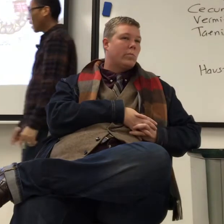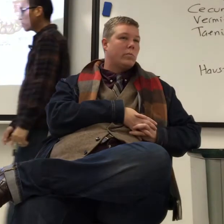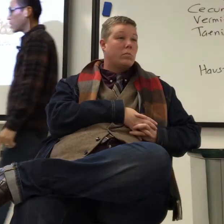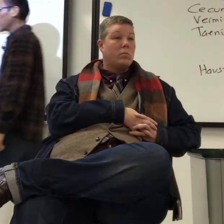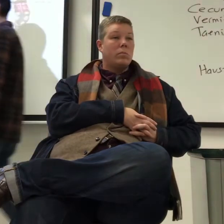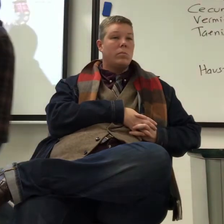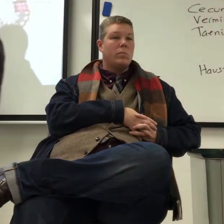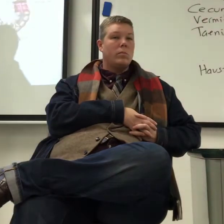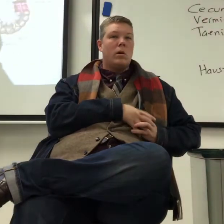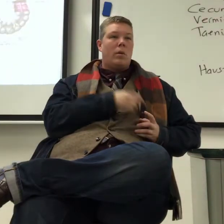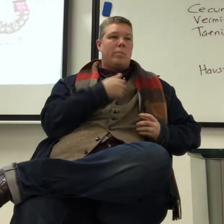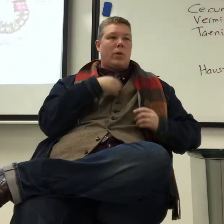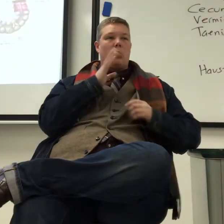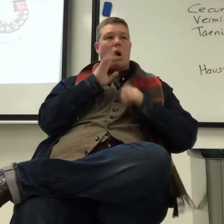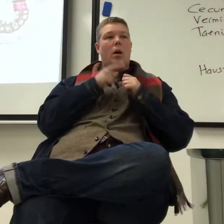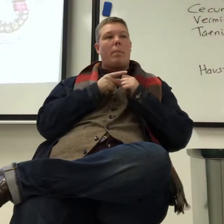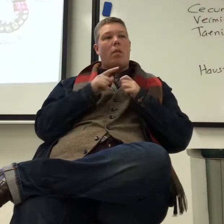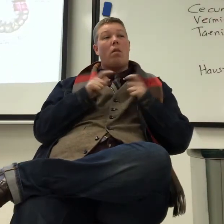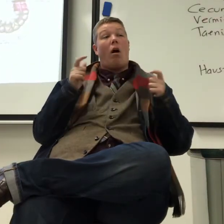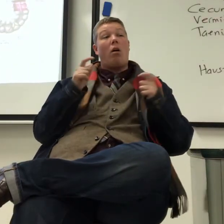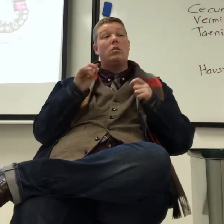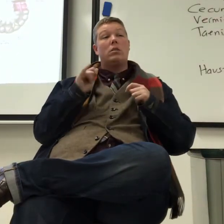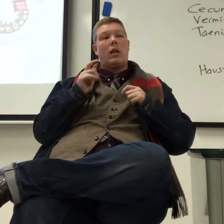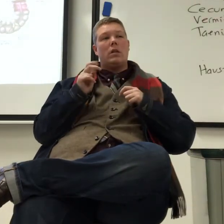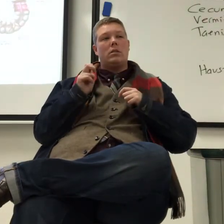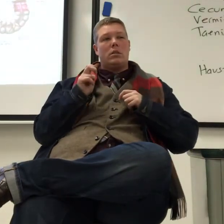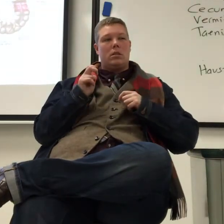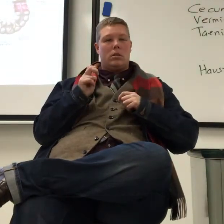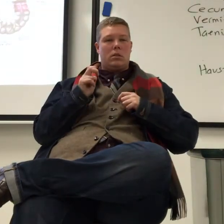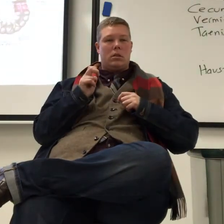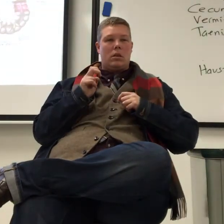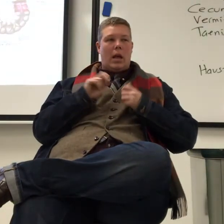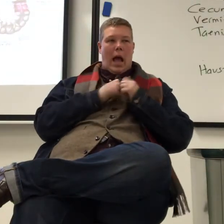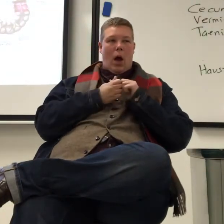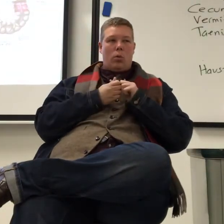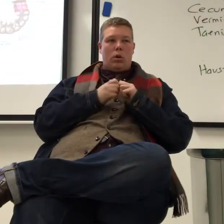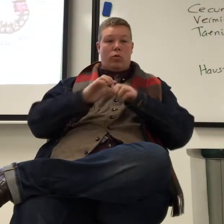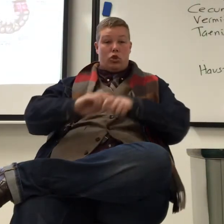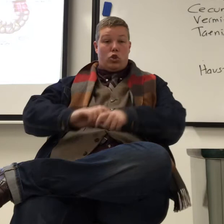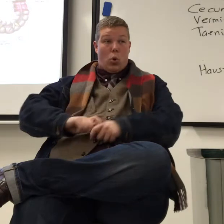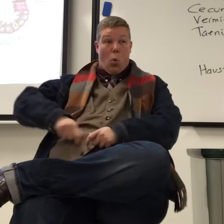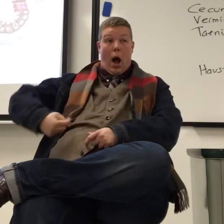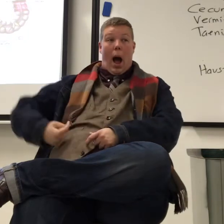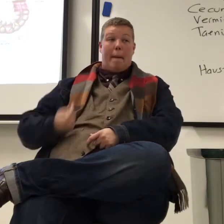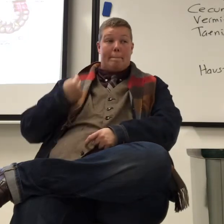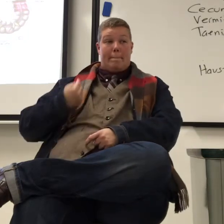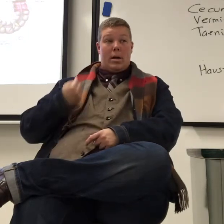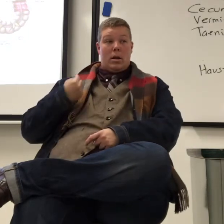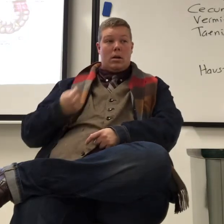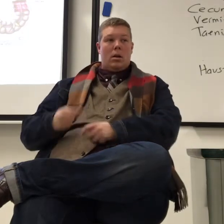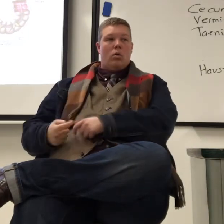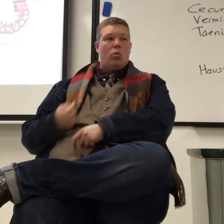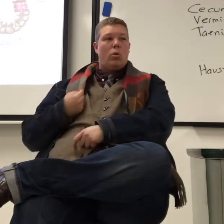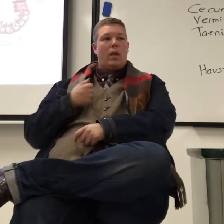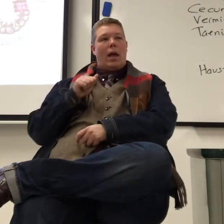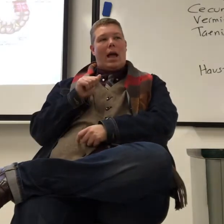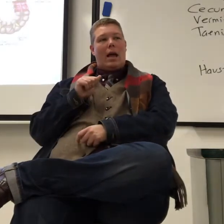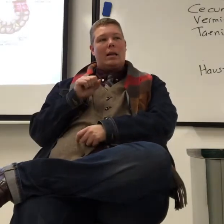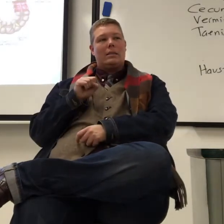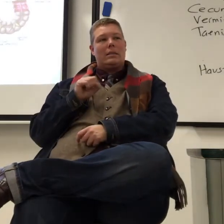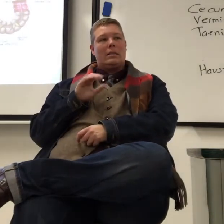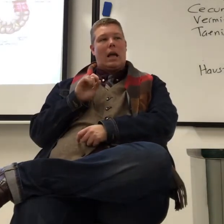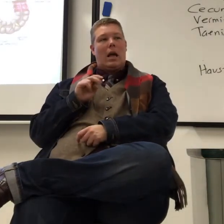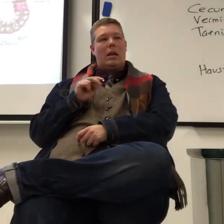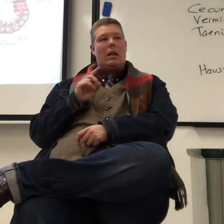So I'll talk about the large intestine in terms of how you pass through it. First, you go up through the ascending colon. It's the